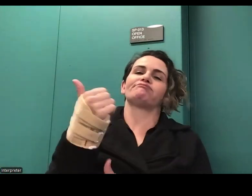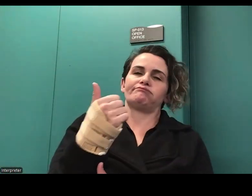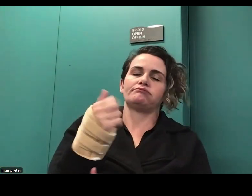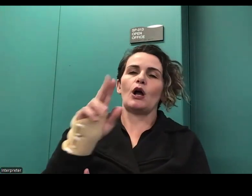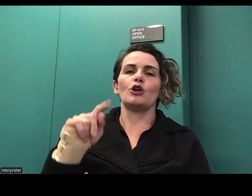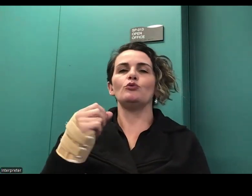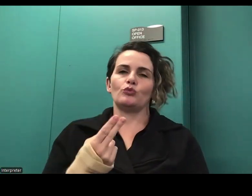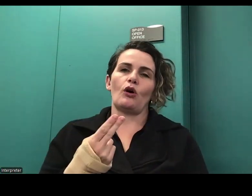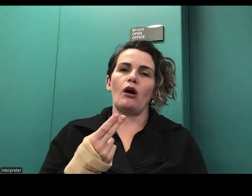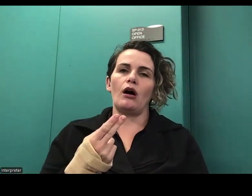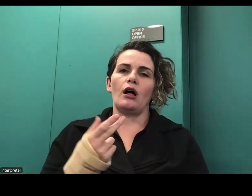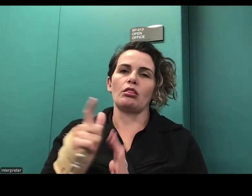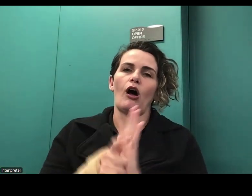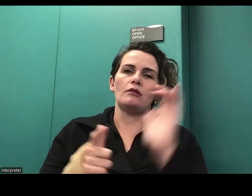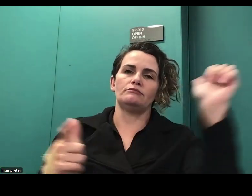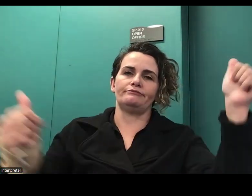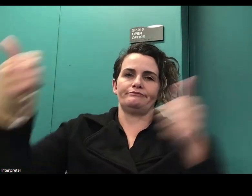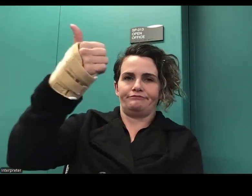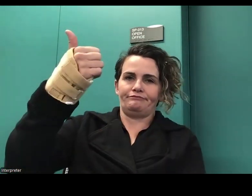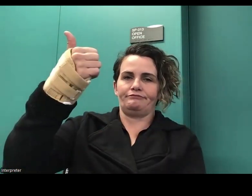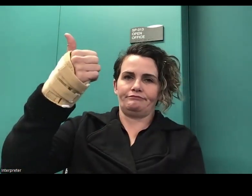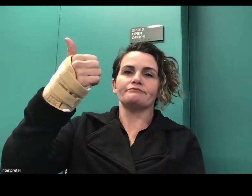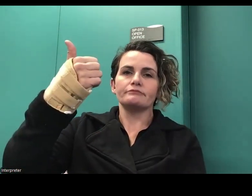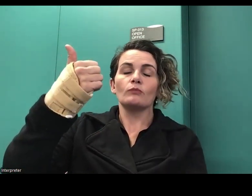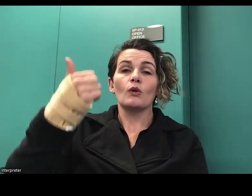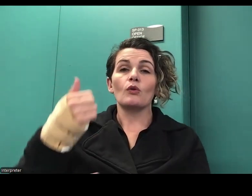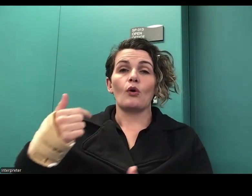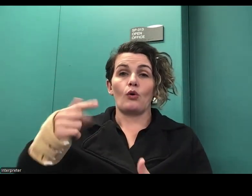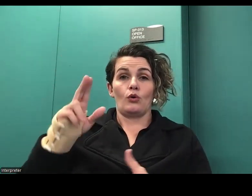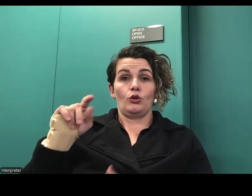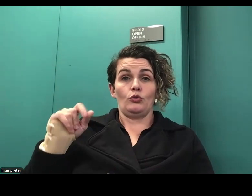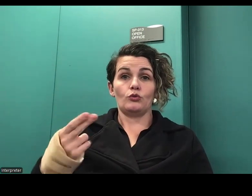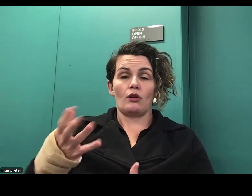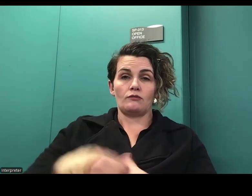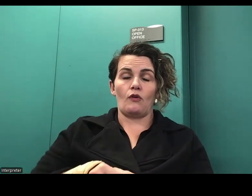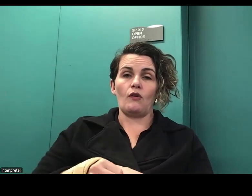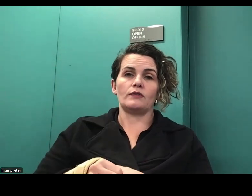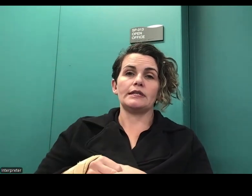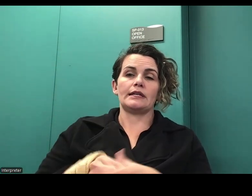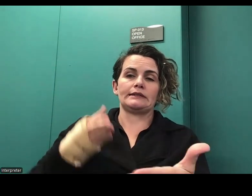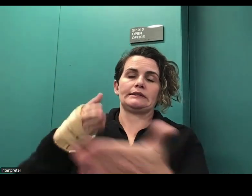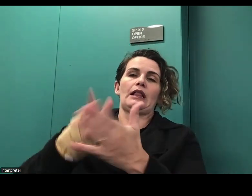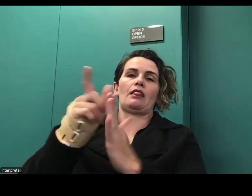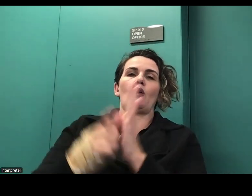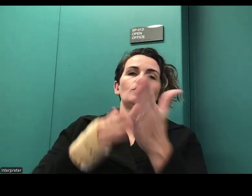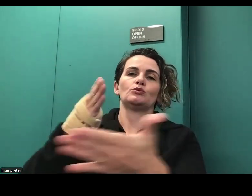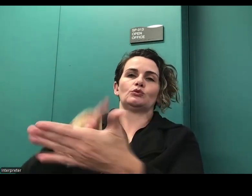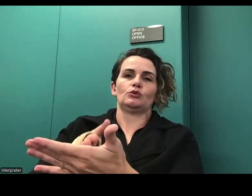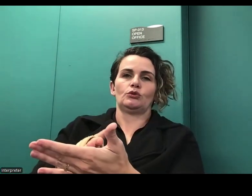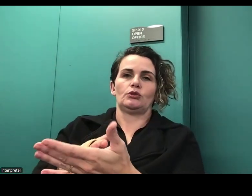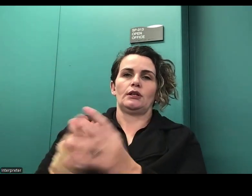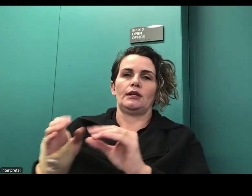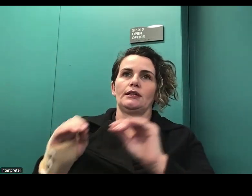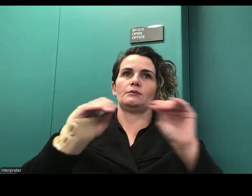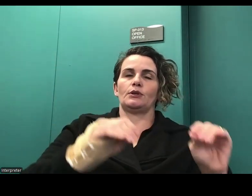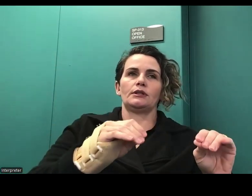case right now that Utah participated in to not, which has put us in an injunction with the Title